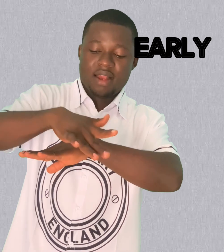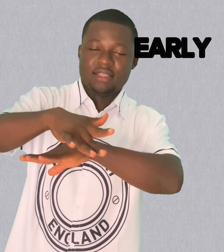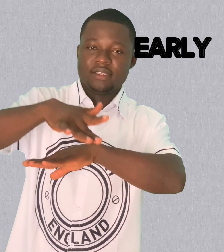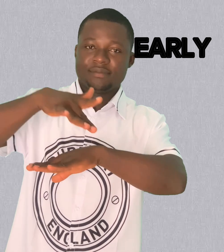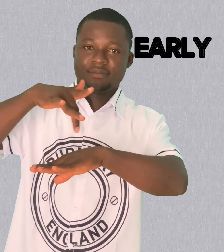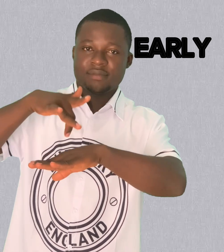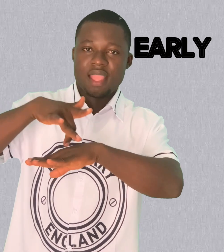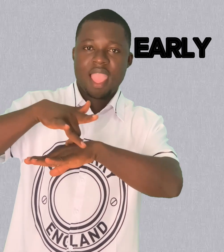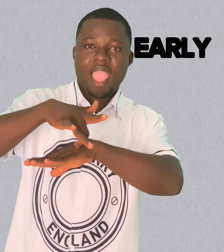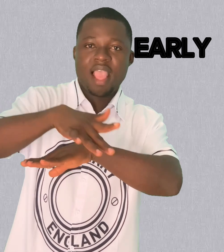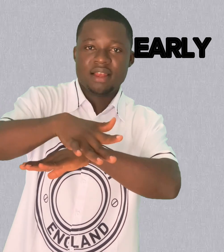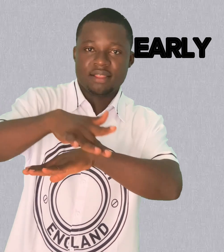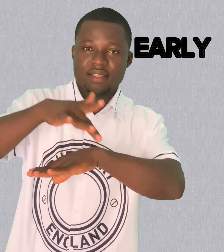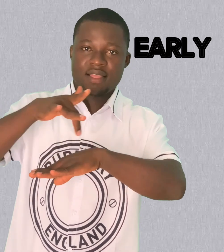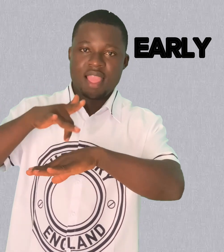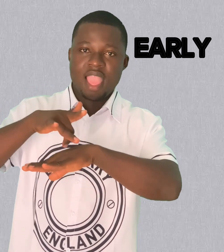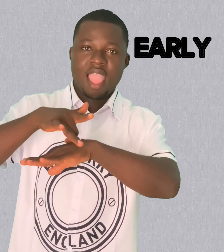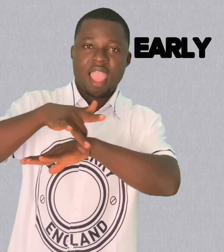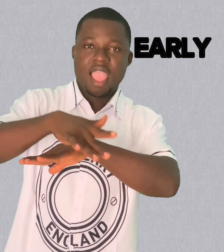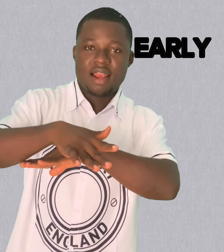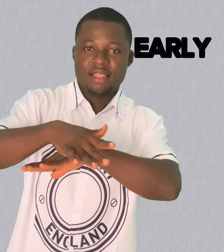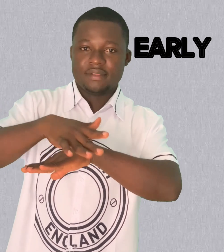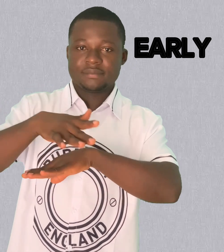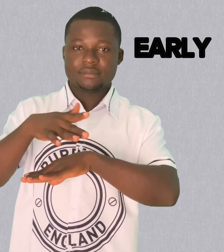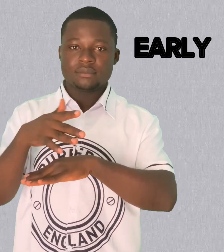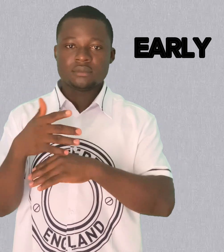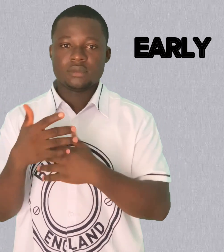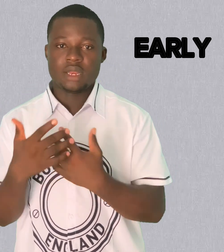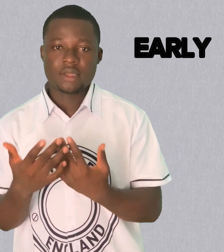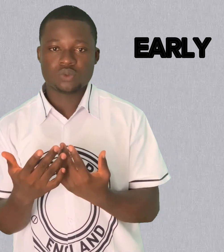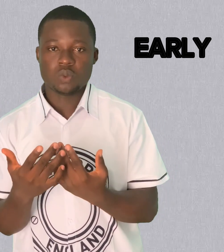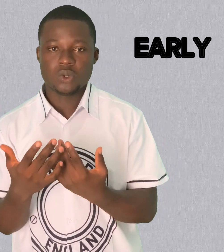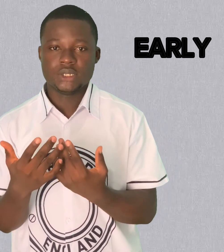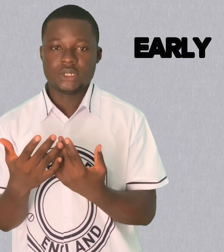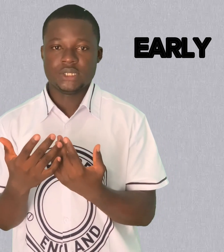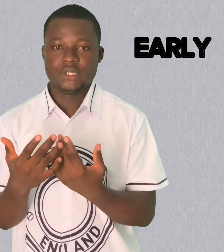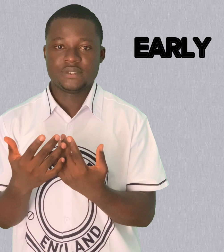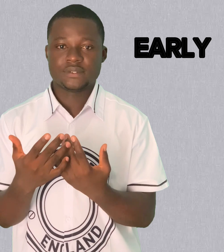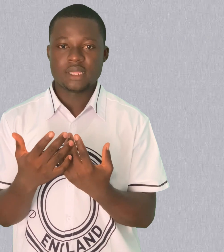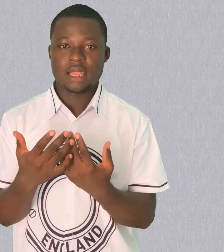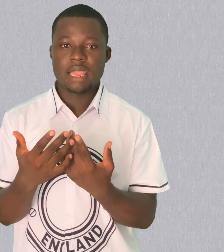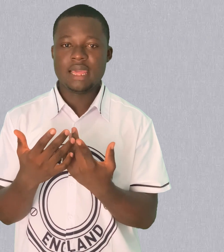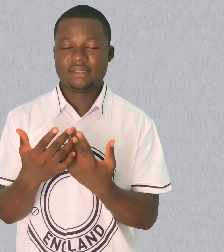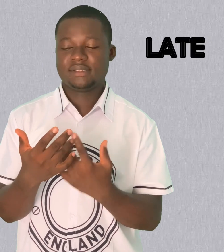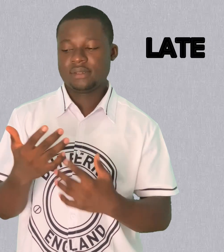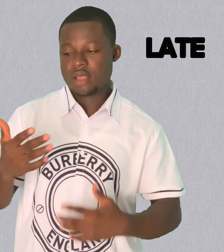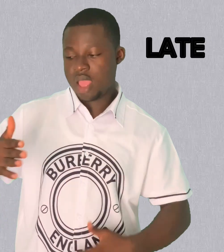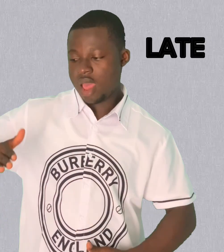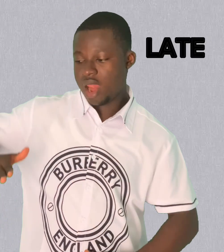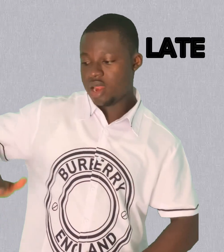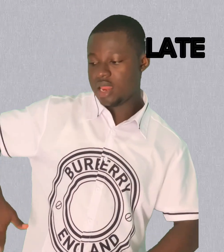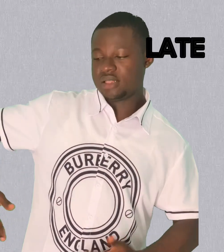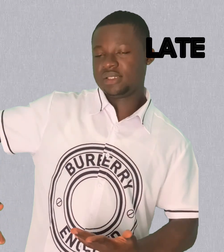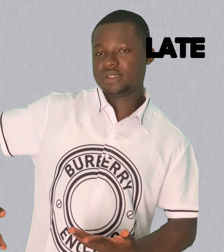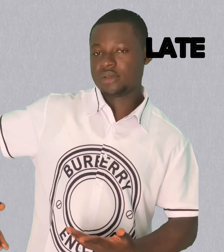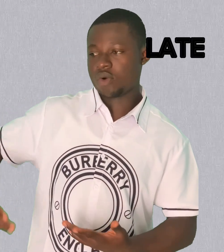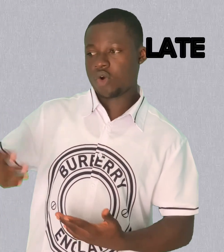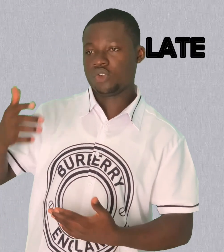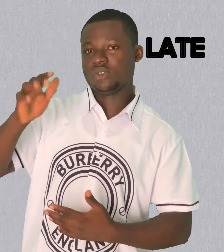Early. Early. Early. The next word is late. Late. Or you use